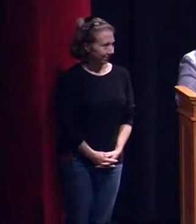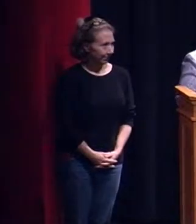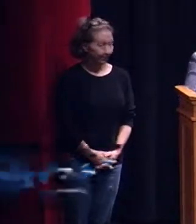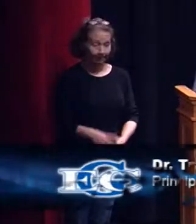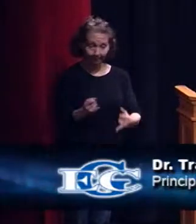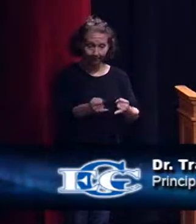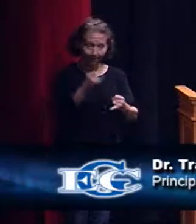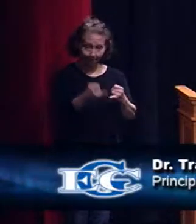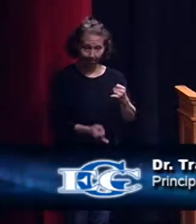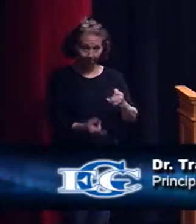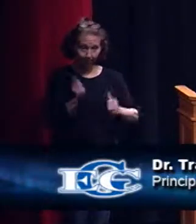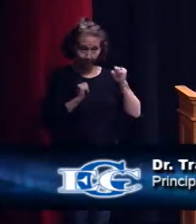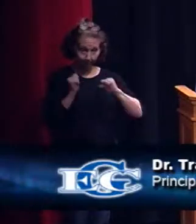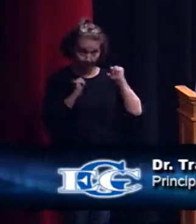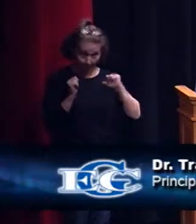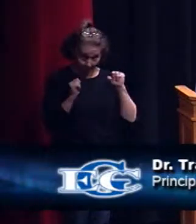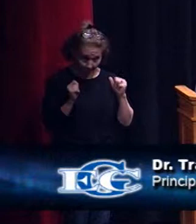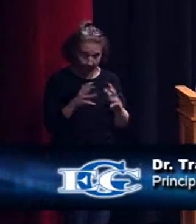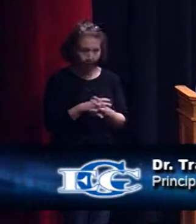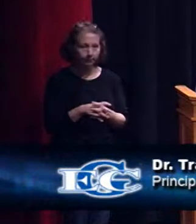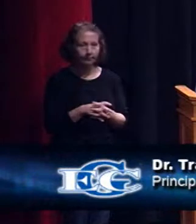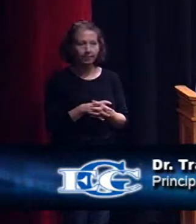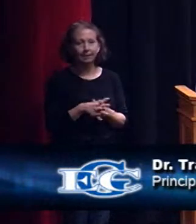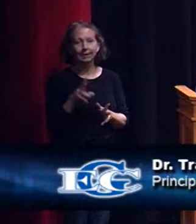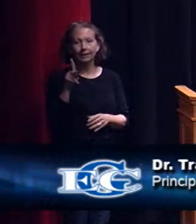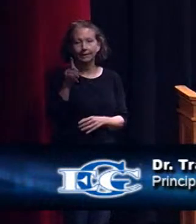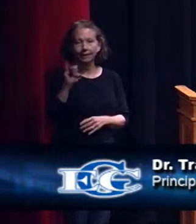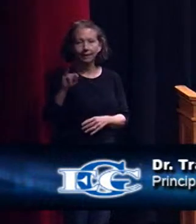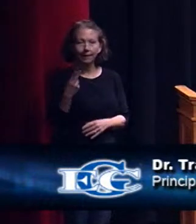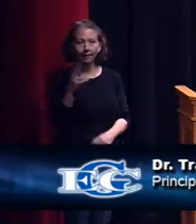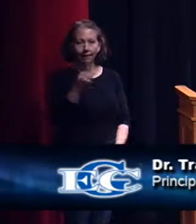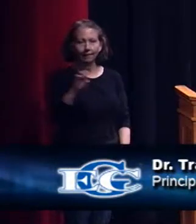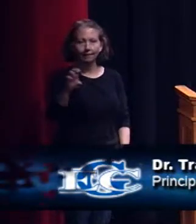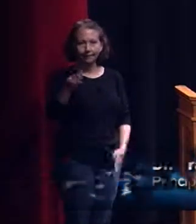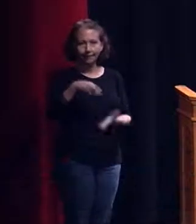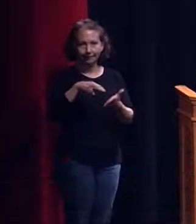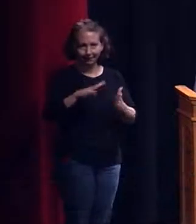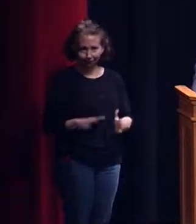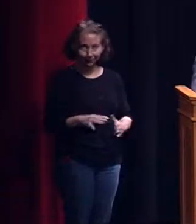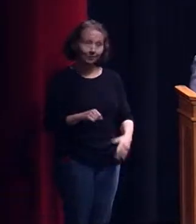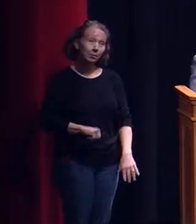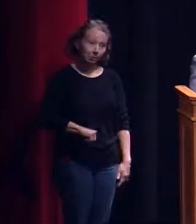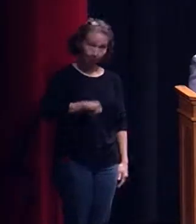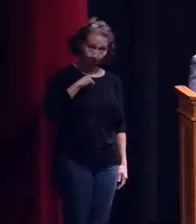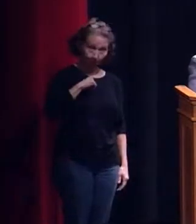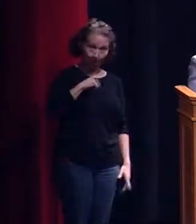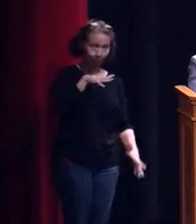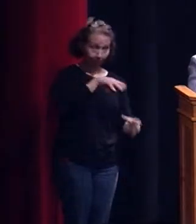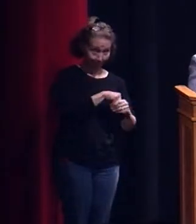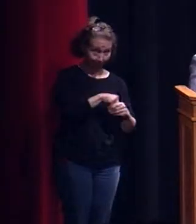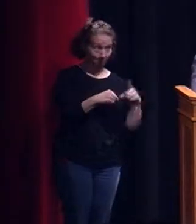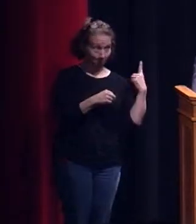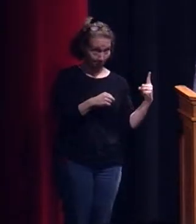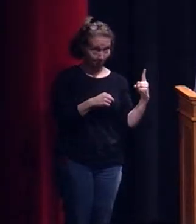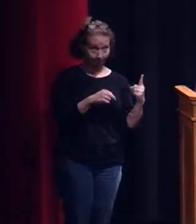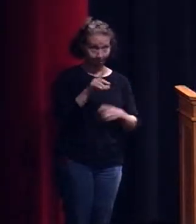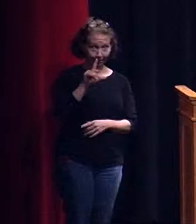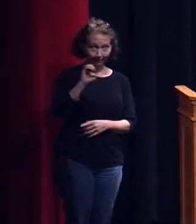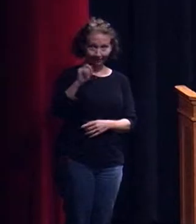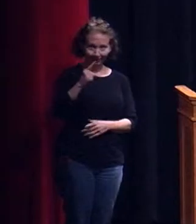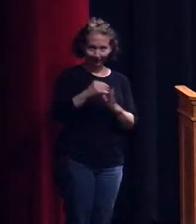Our final performance will be from the Keith Lee Dancers, and we are proud to have one of our own back with us